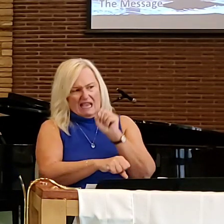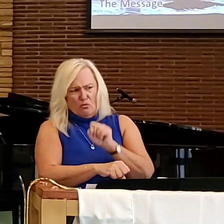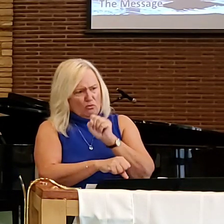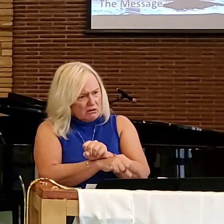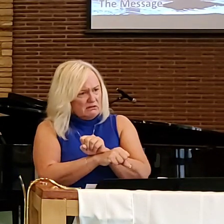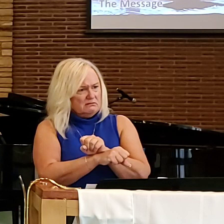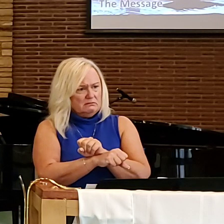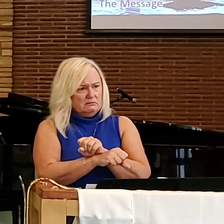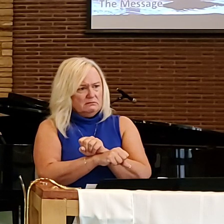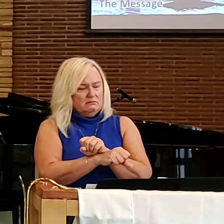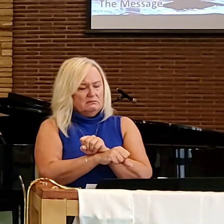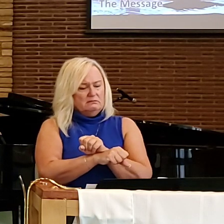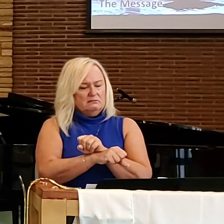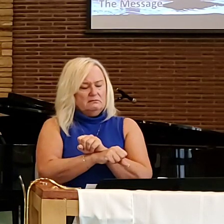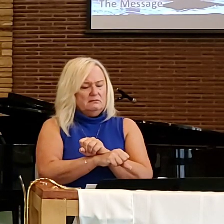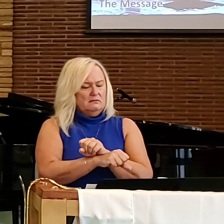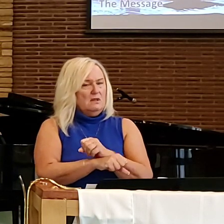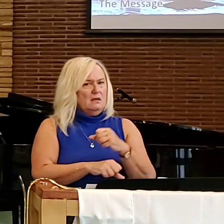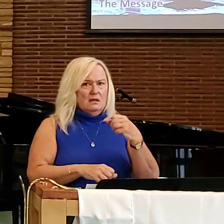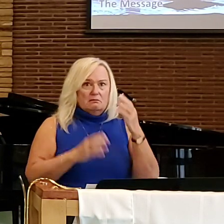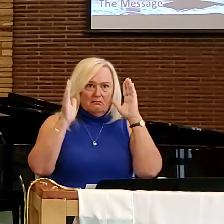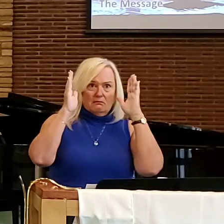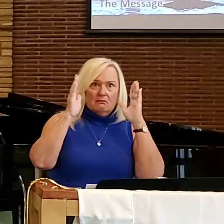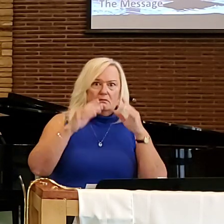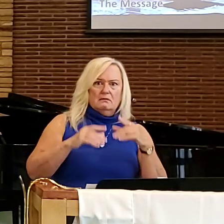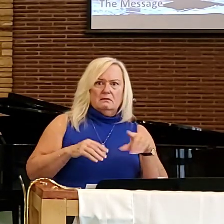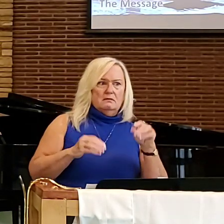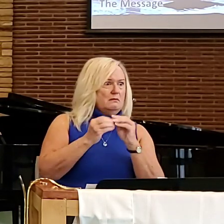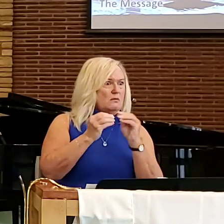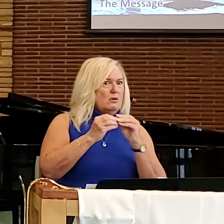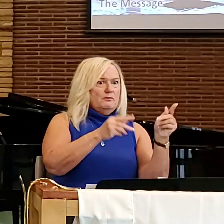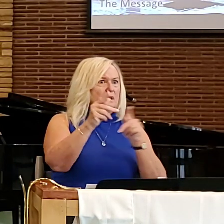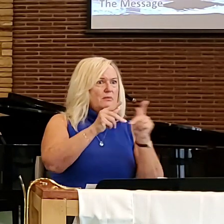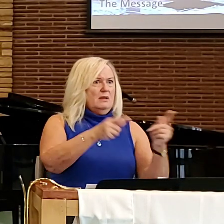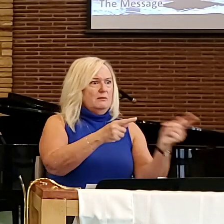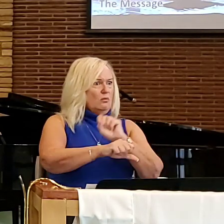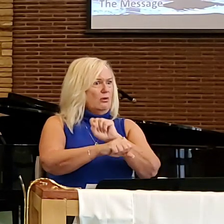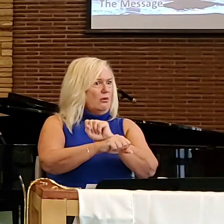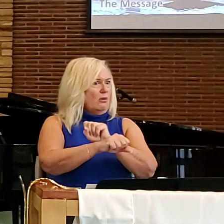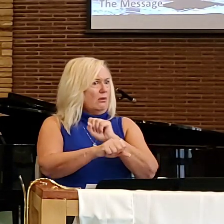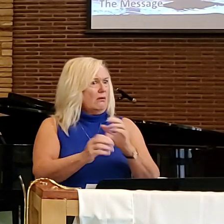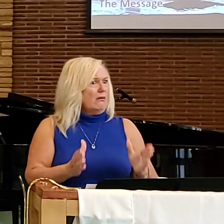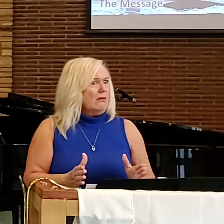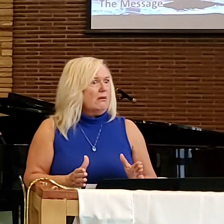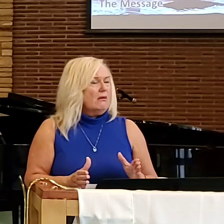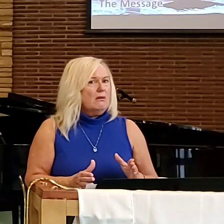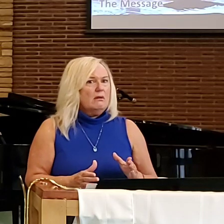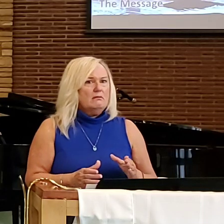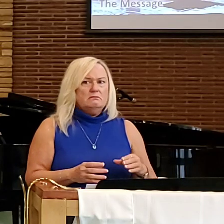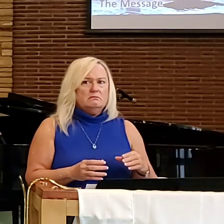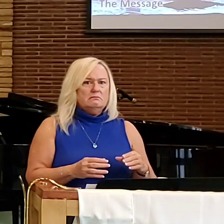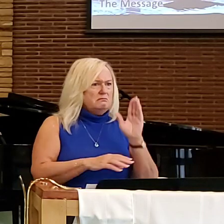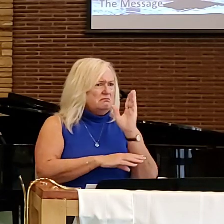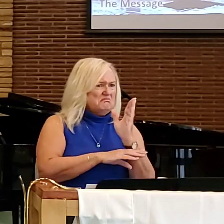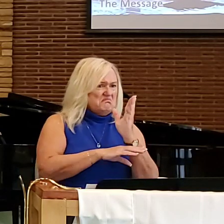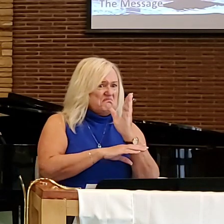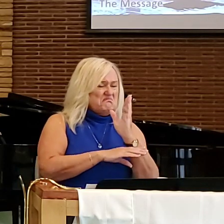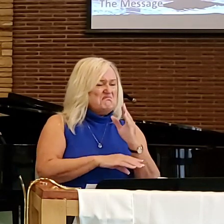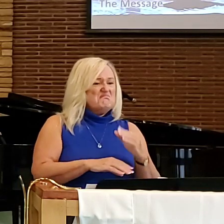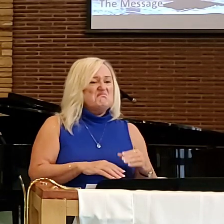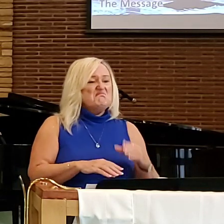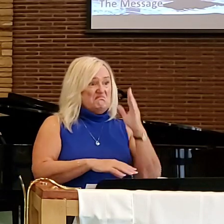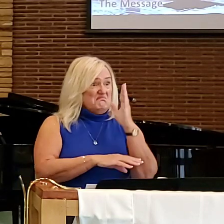worked. You noticed that some more workers came along about mid-morning, again at